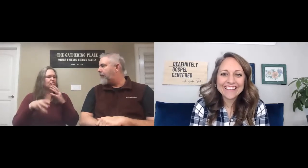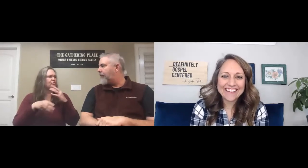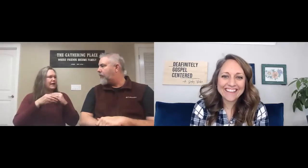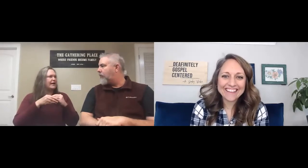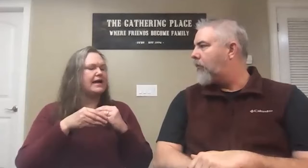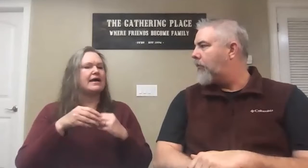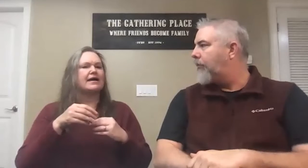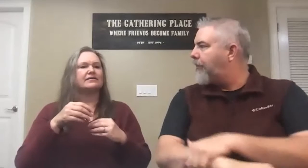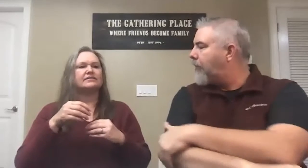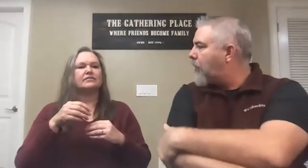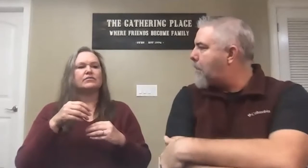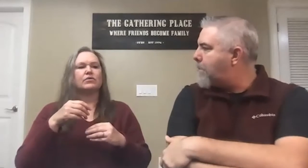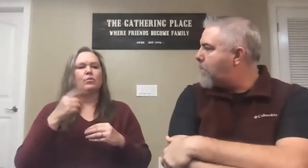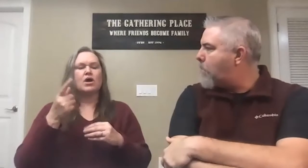And also,